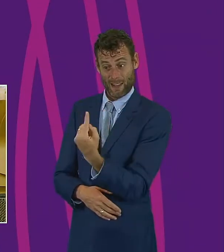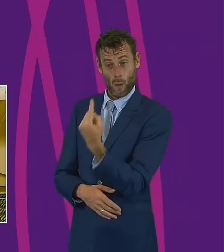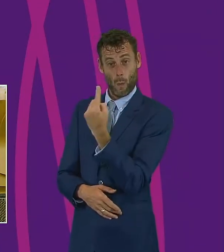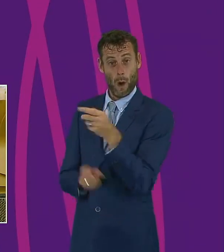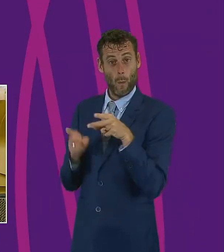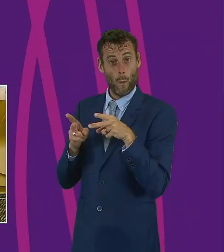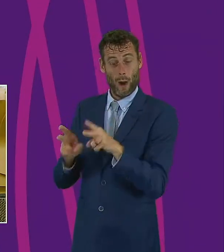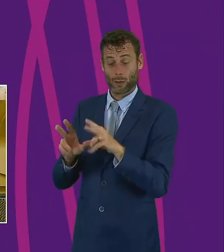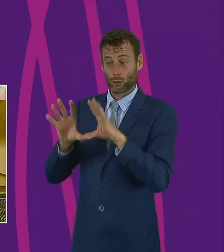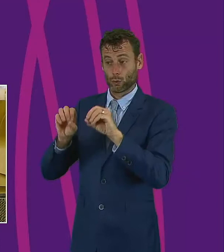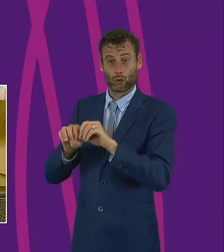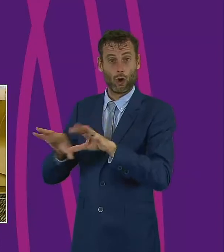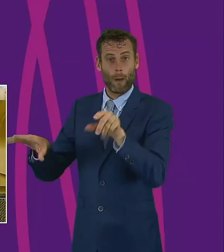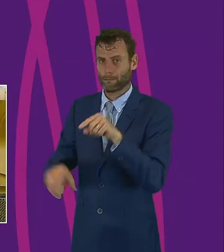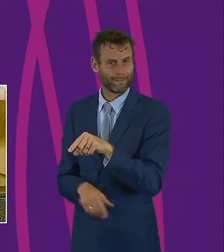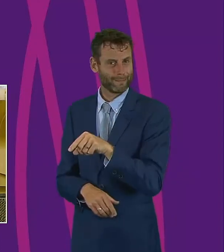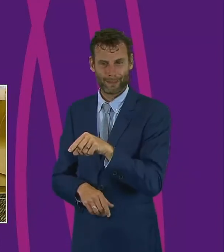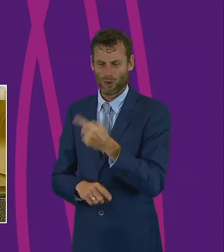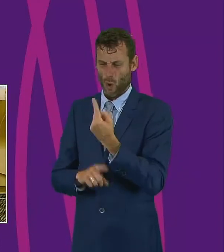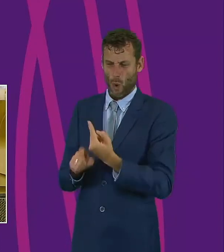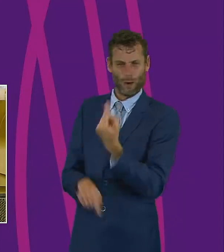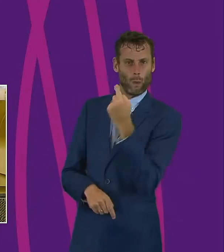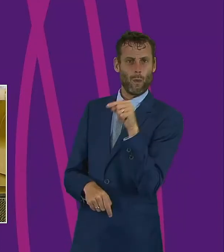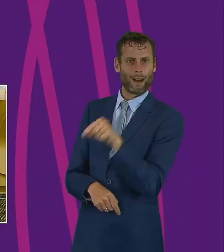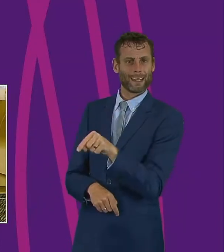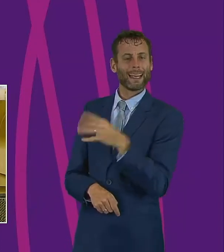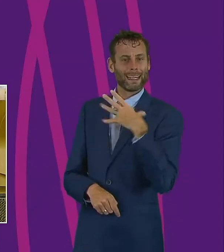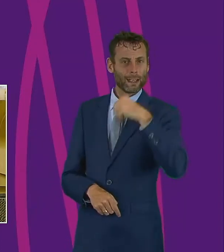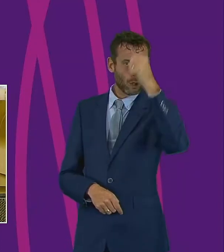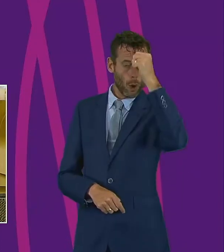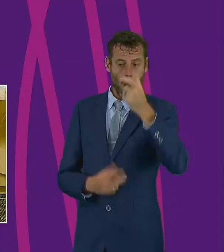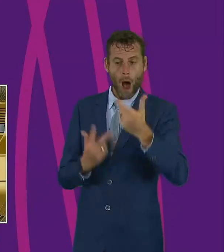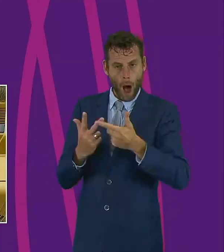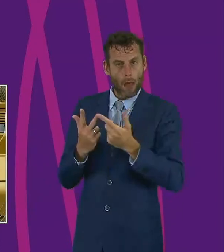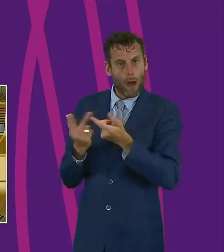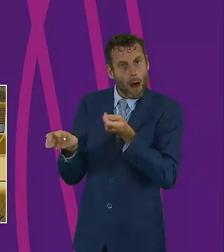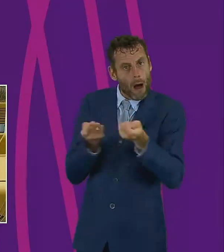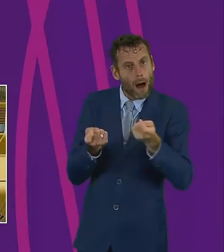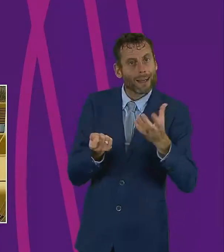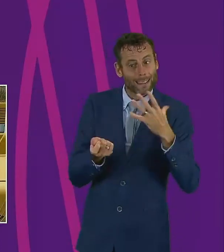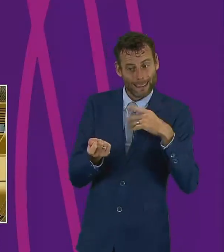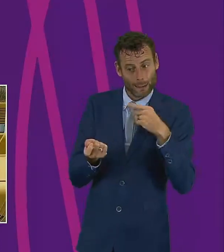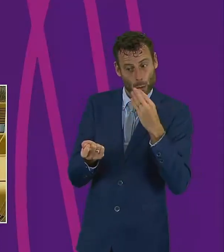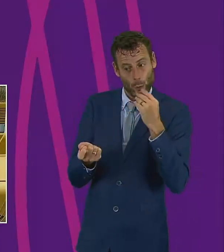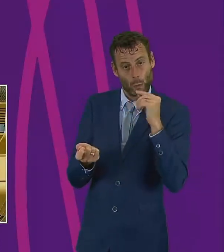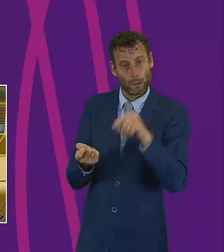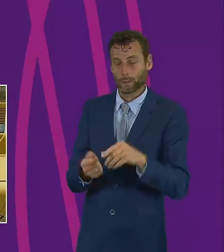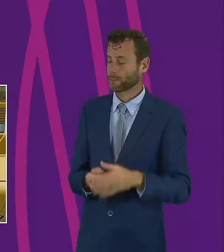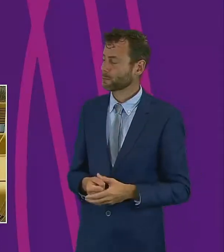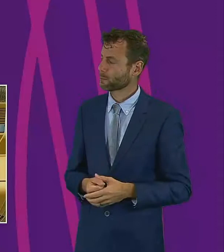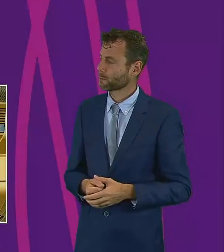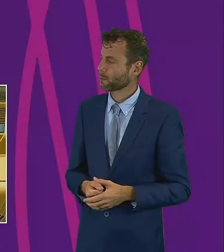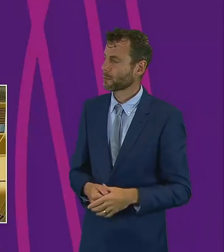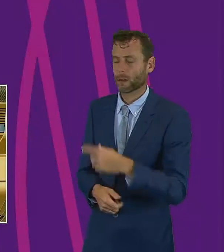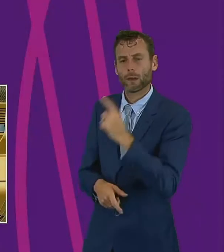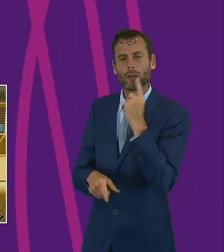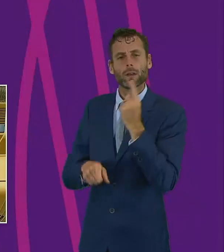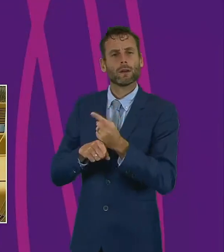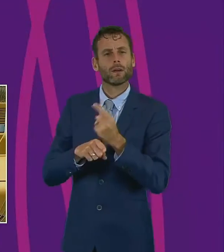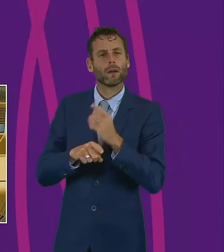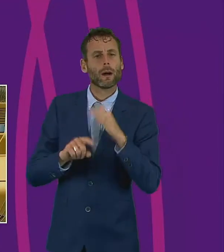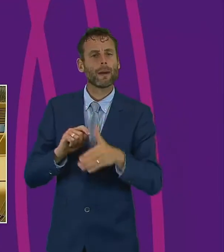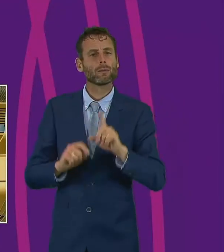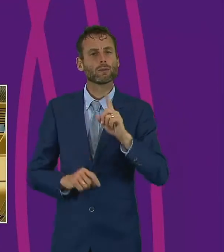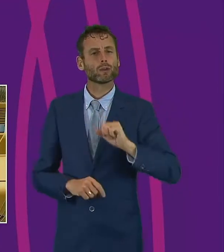tackling this virus. And I think it is really important that people understand that. Richard Leonard. Well, the First Minister referred earlier on to the